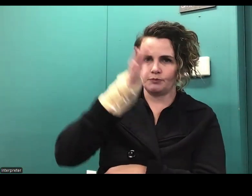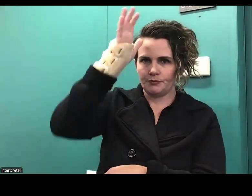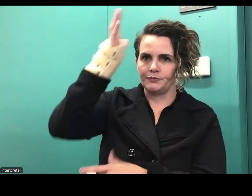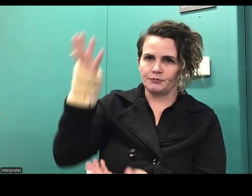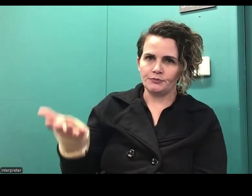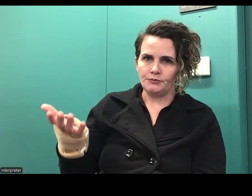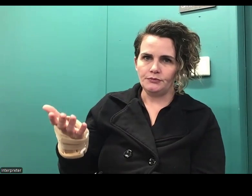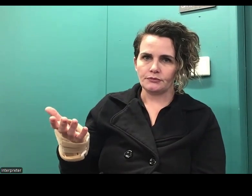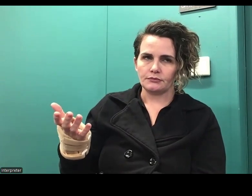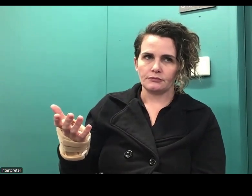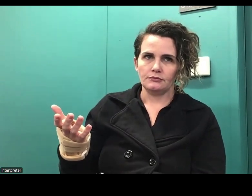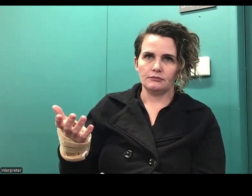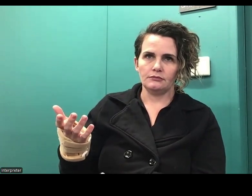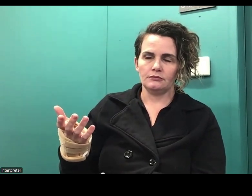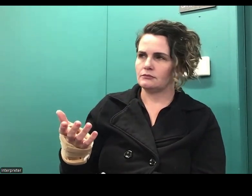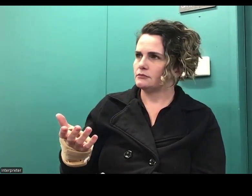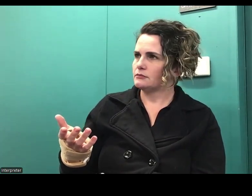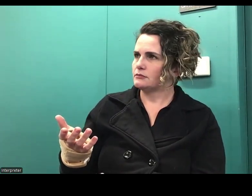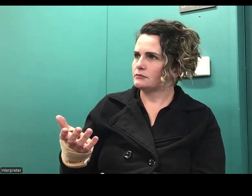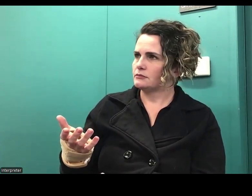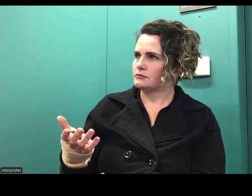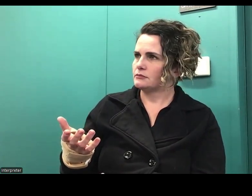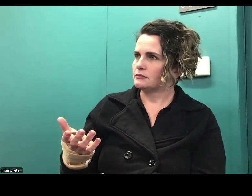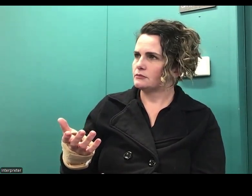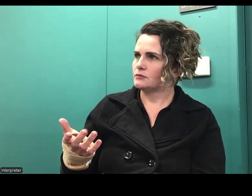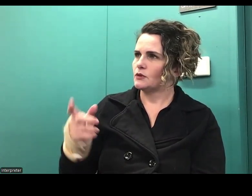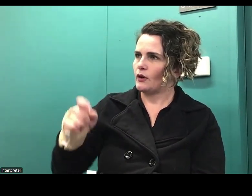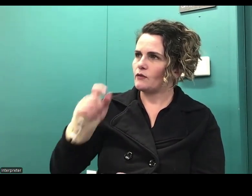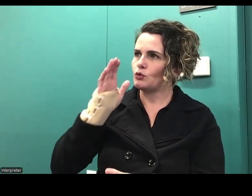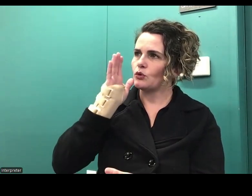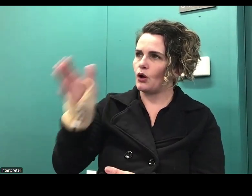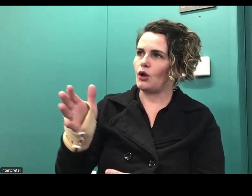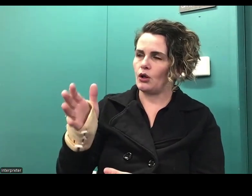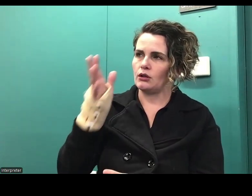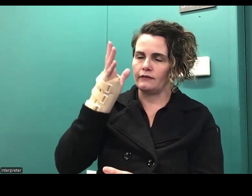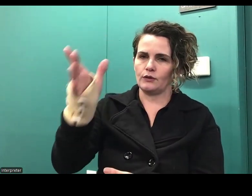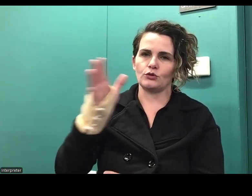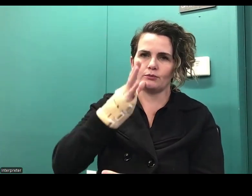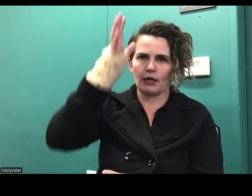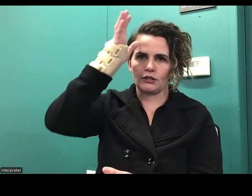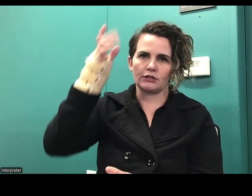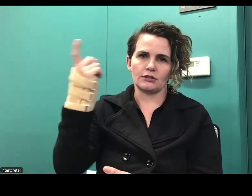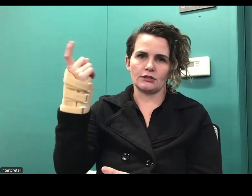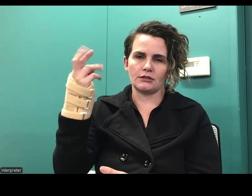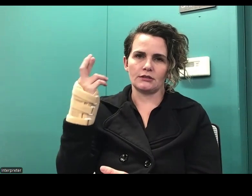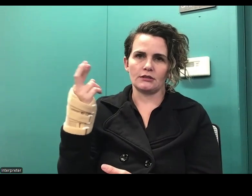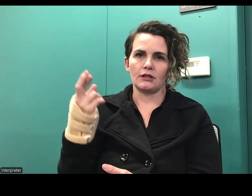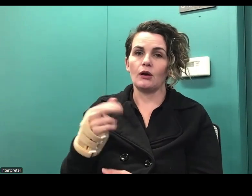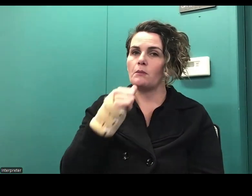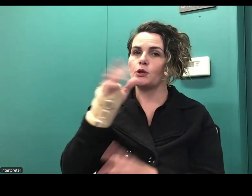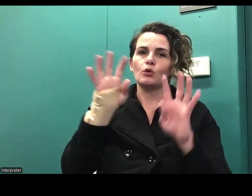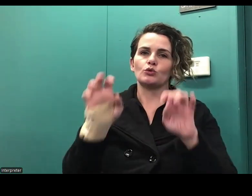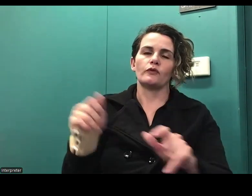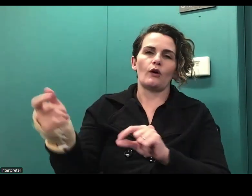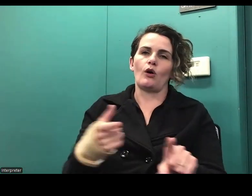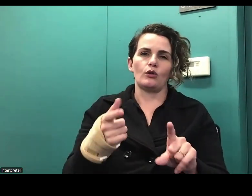Then you have to call all straight parents. So good luck with that. Don't survey all your